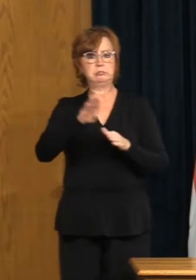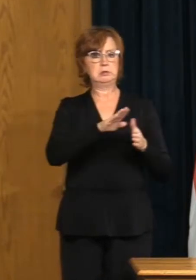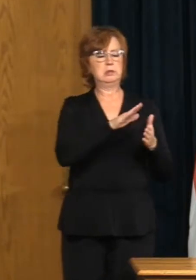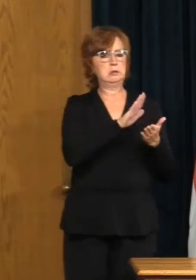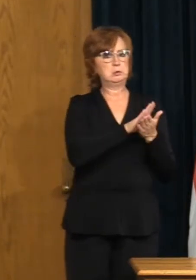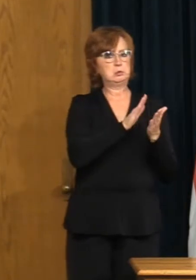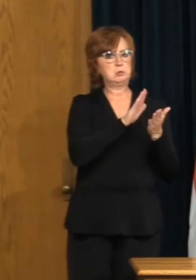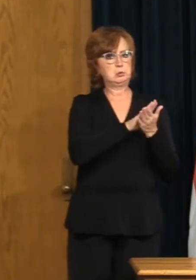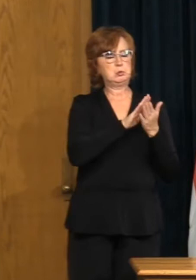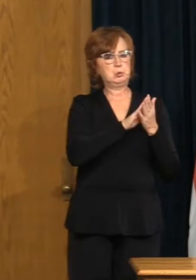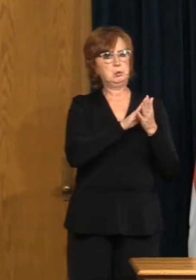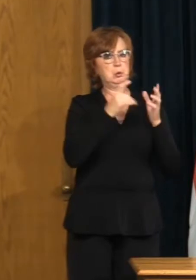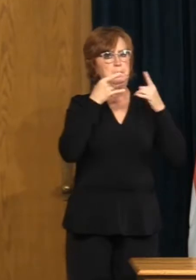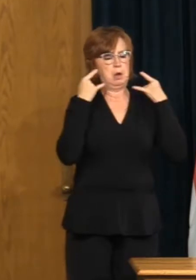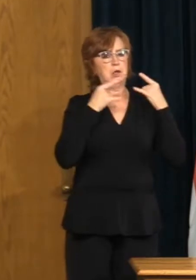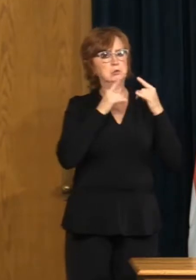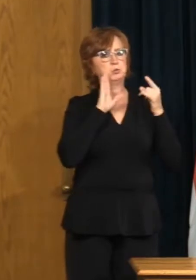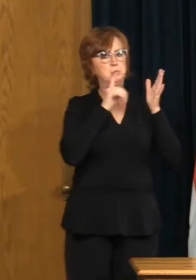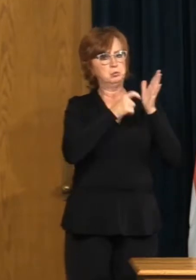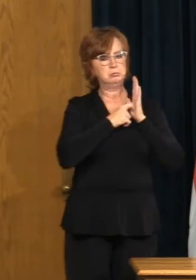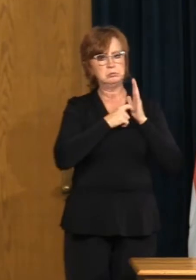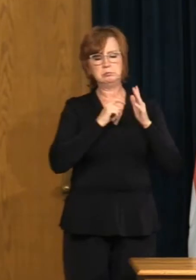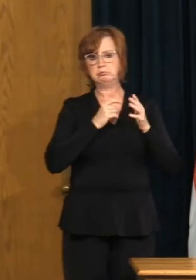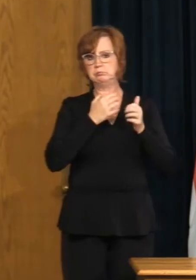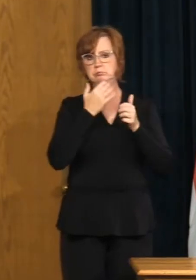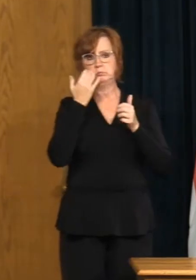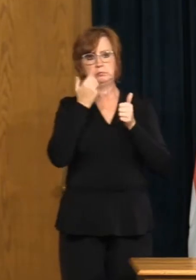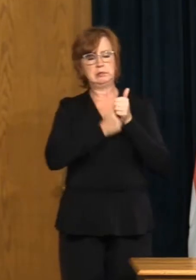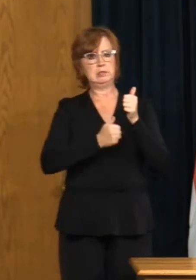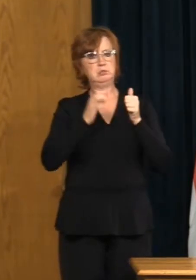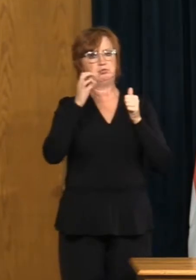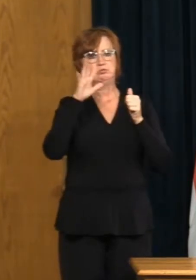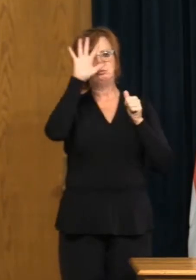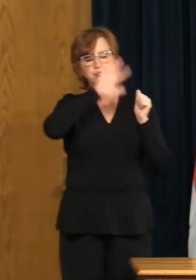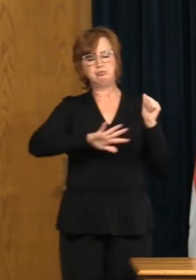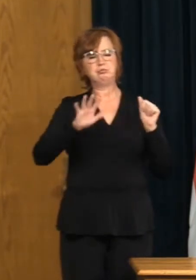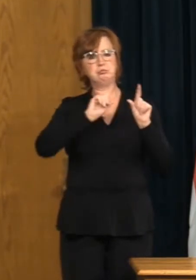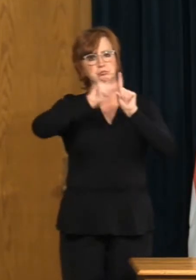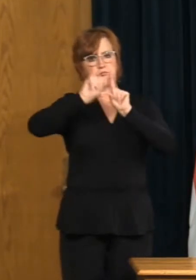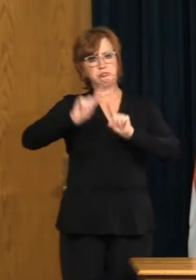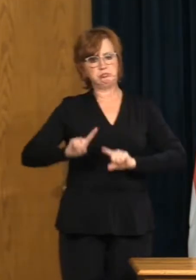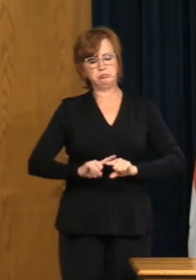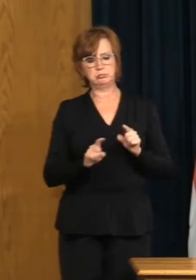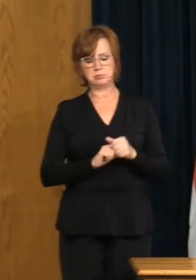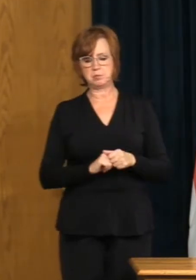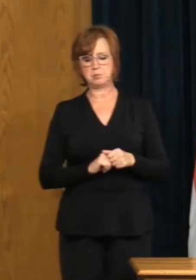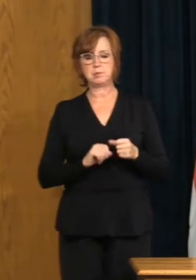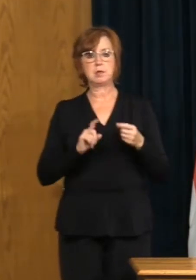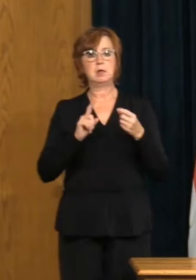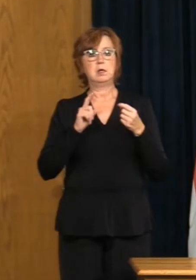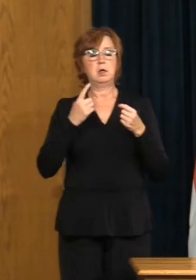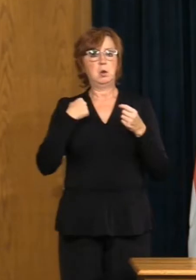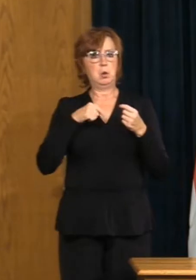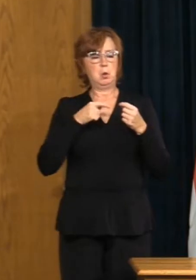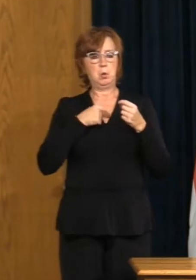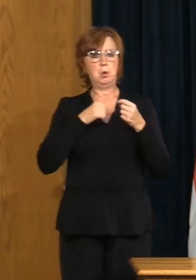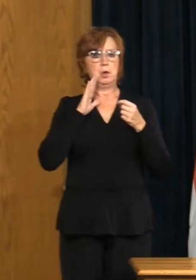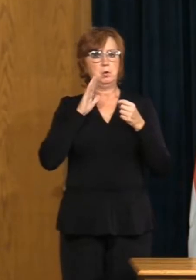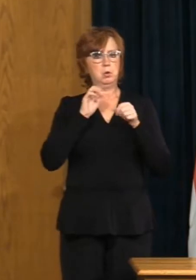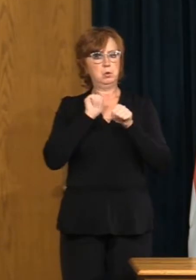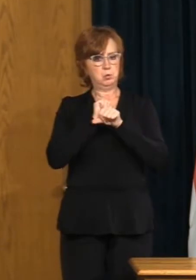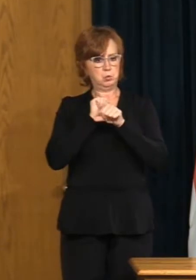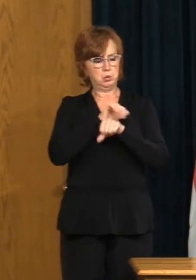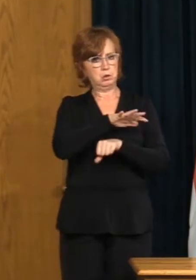And again, we will continue to work with our colleagues, not just within Saskatchewan, but also across Canada and globally to,